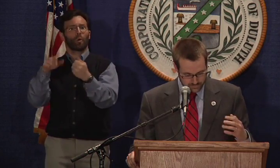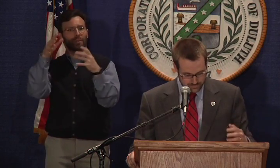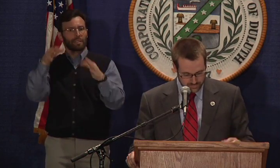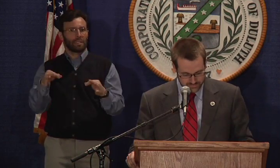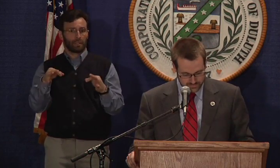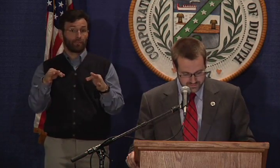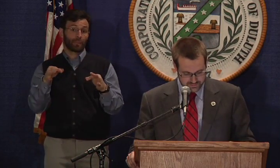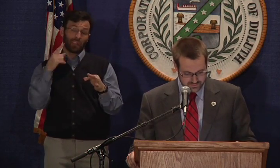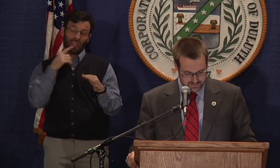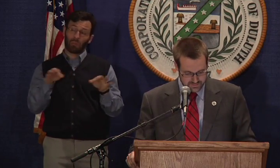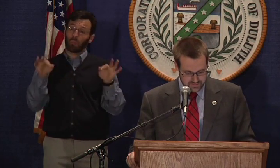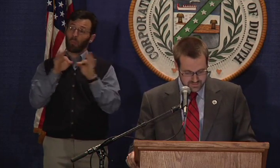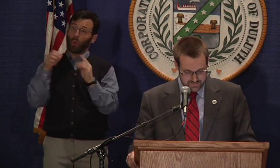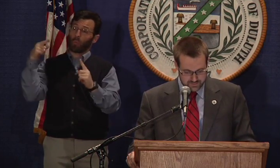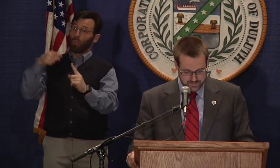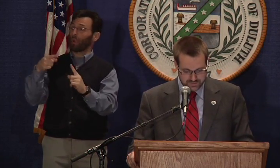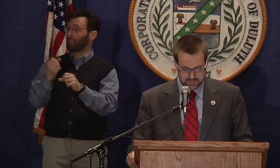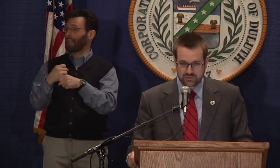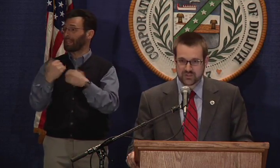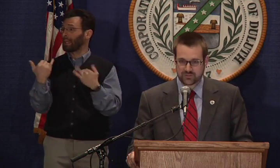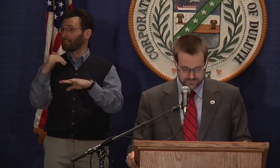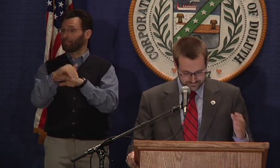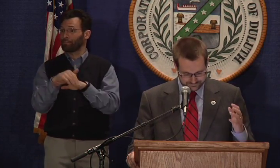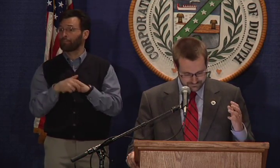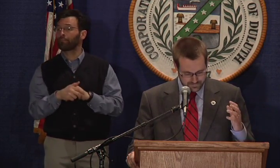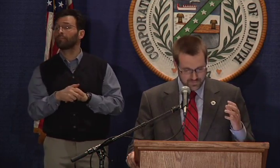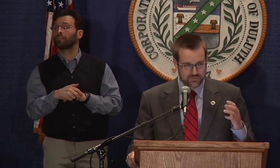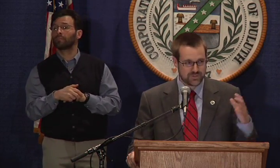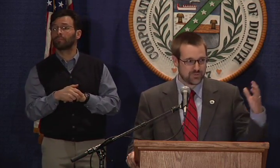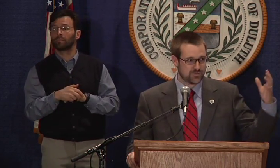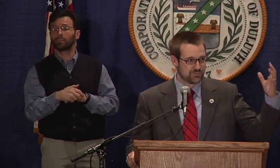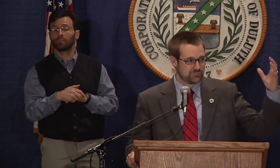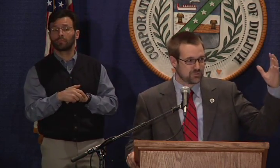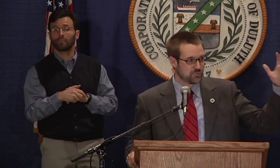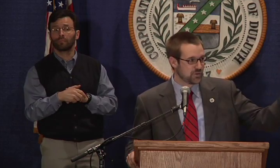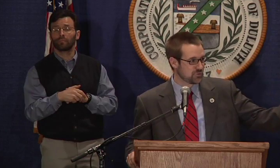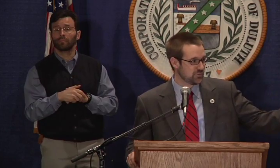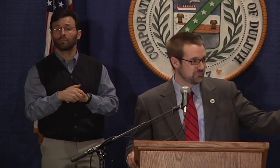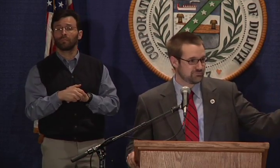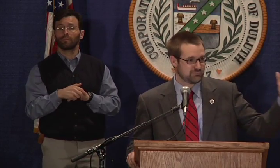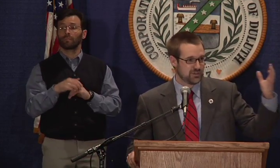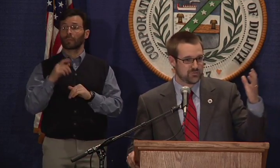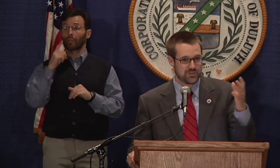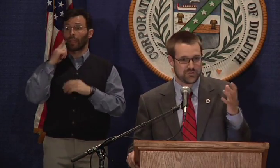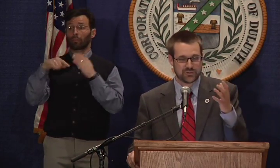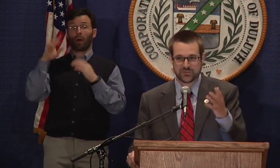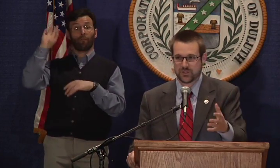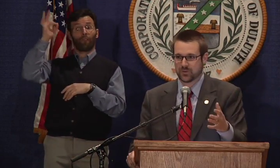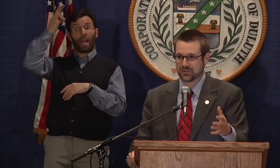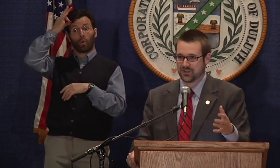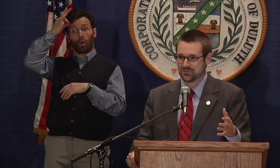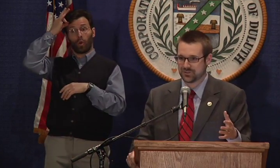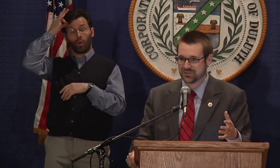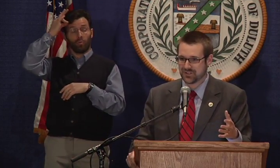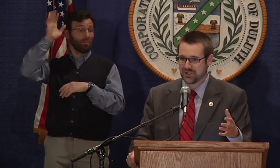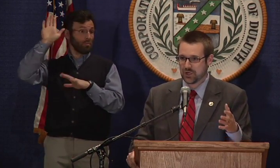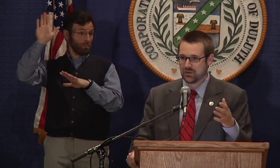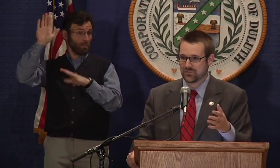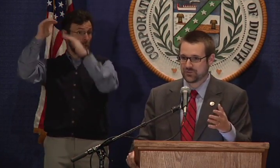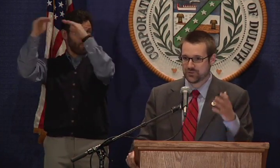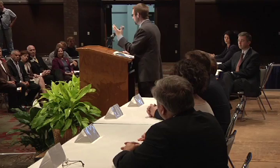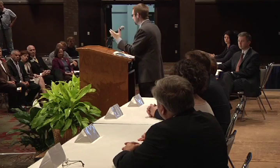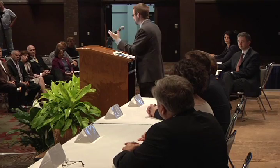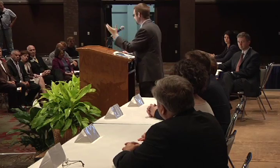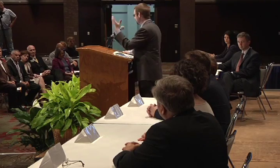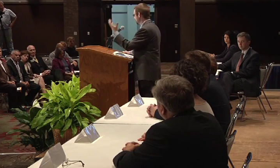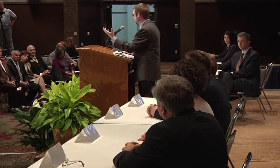just an important point to make tonight, especially when you think of the federal and think of the statewide level. How